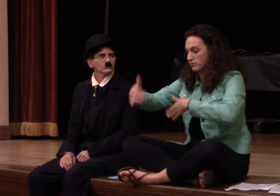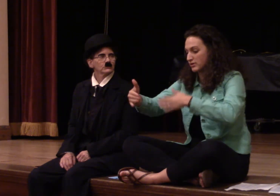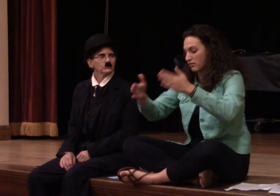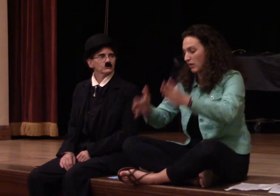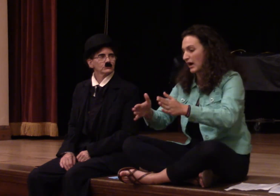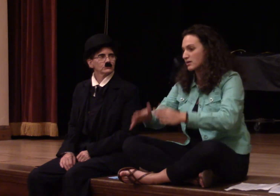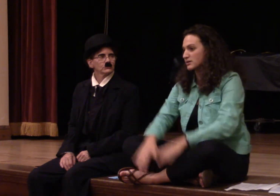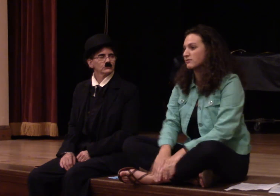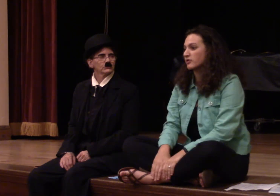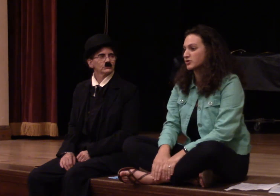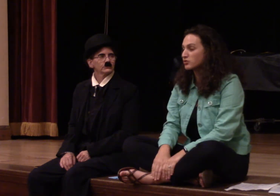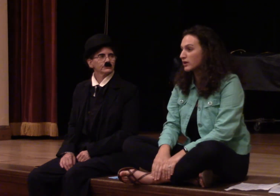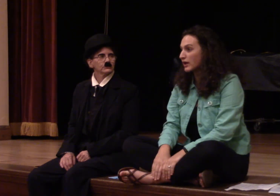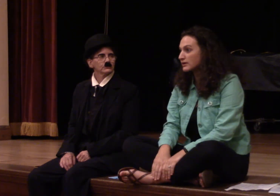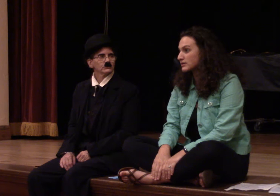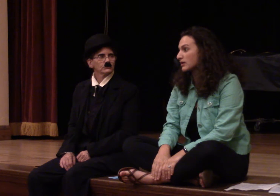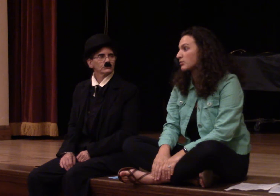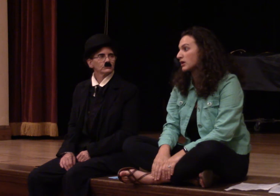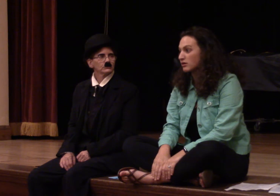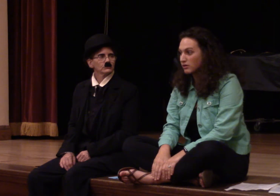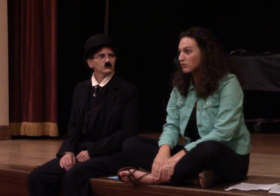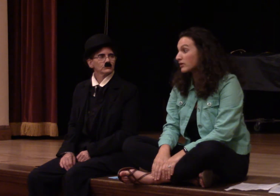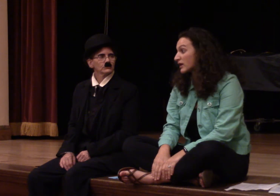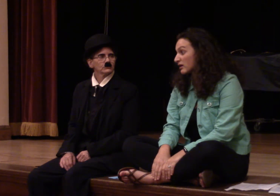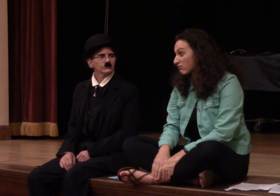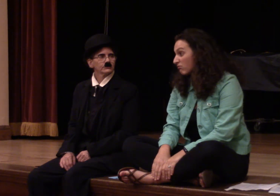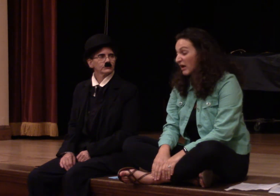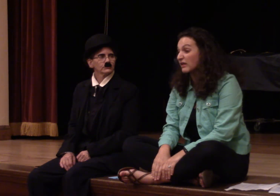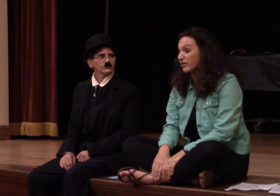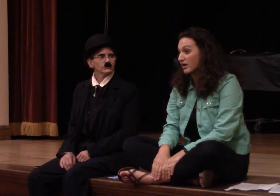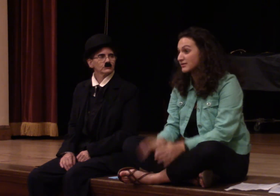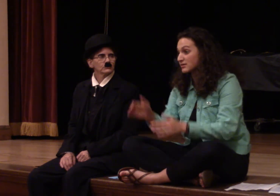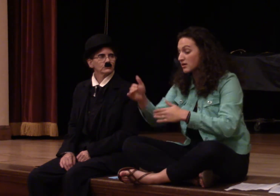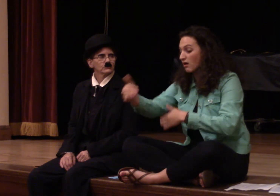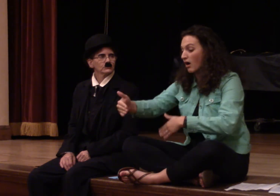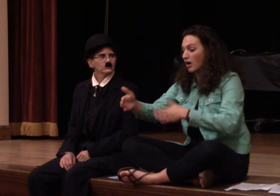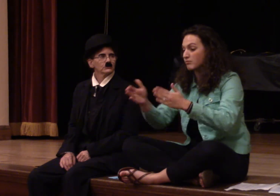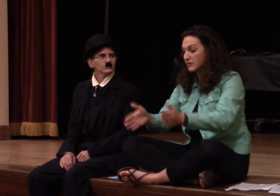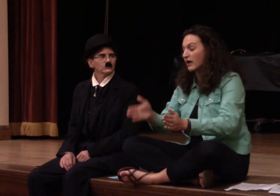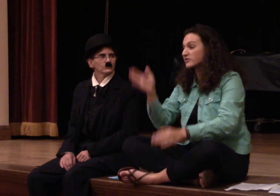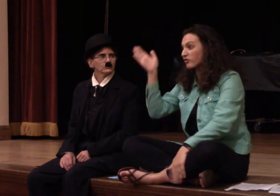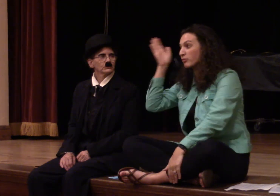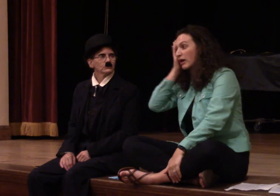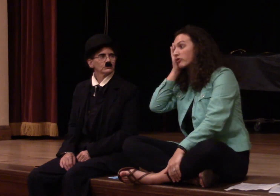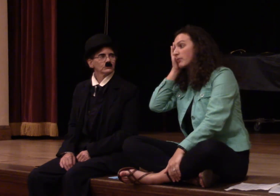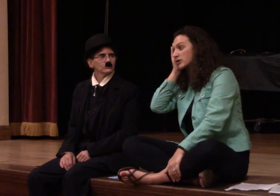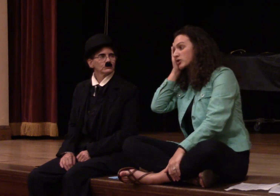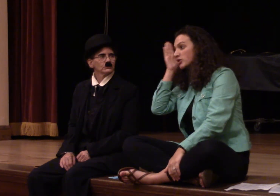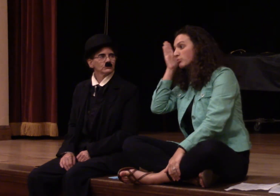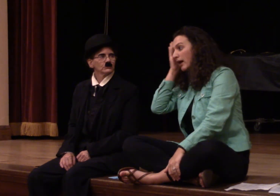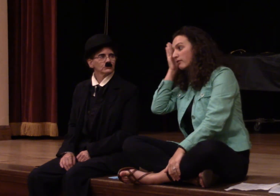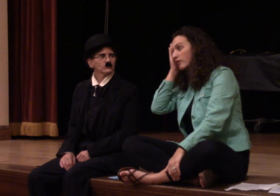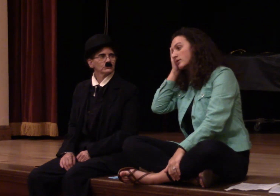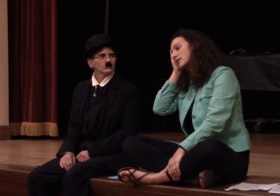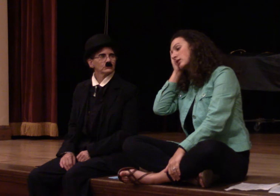then box for a suitcase, it can be really many things. Yeah, so for bedroom, make sure you do bed first, like you're